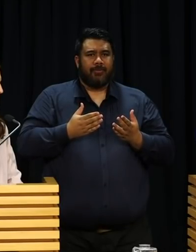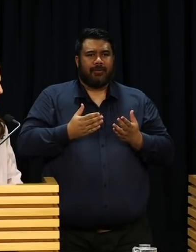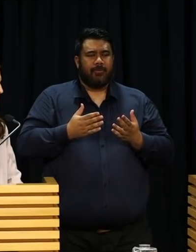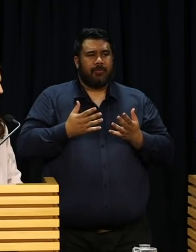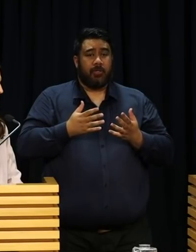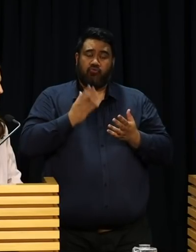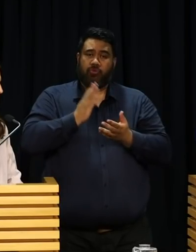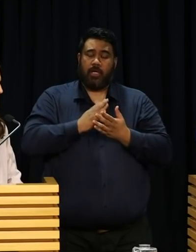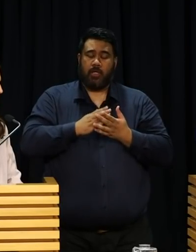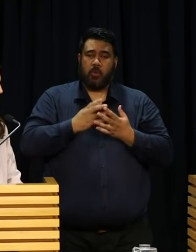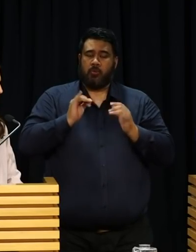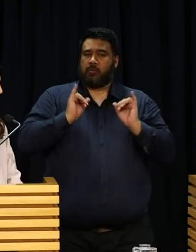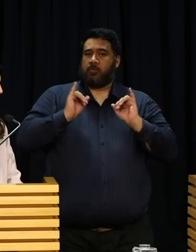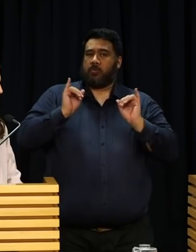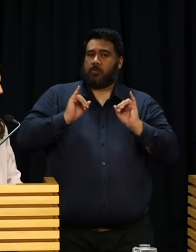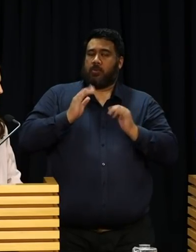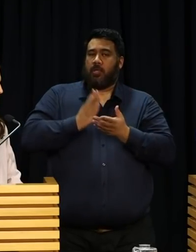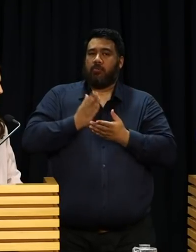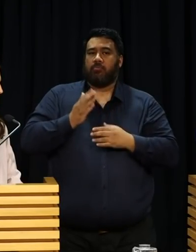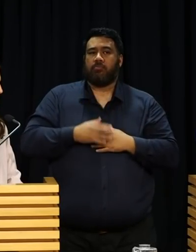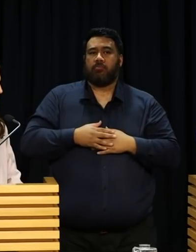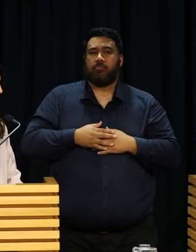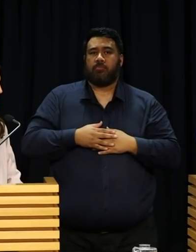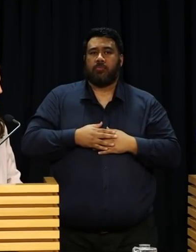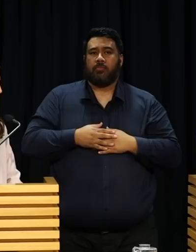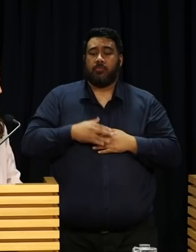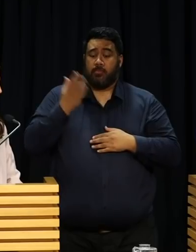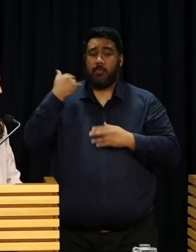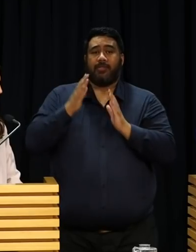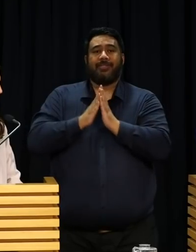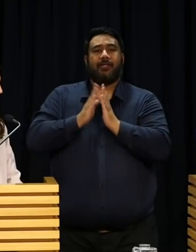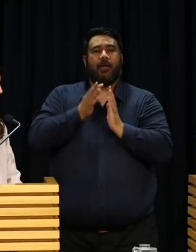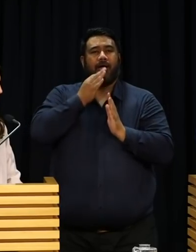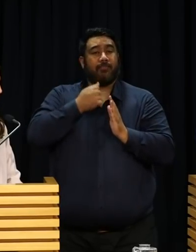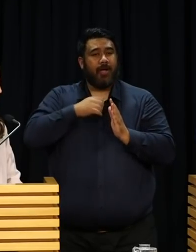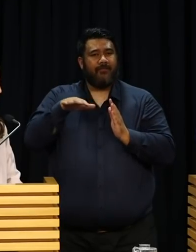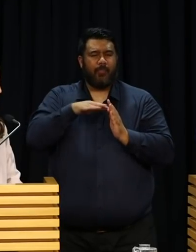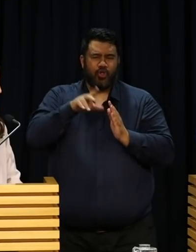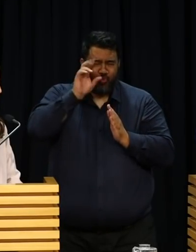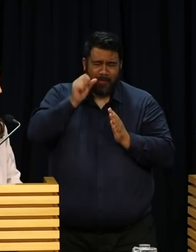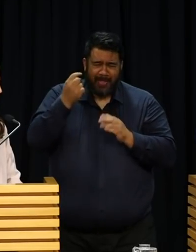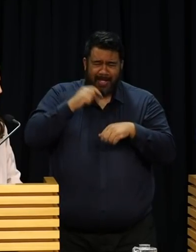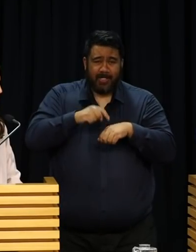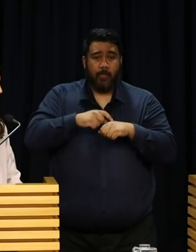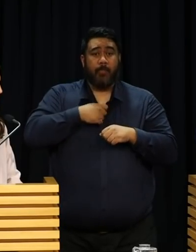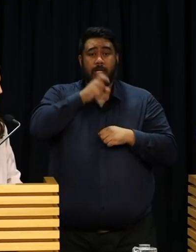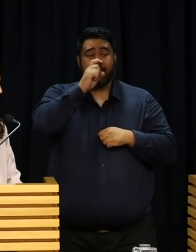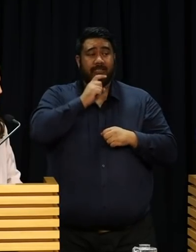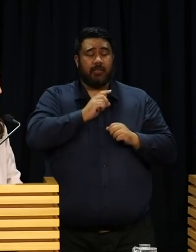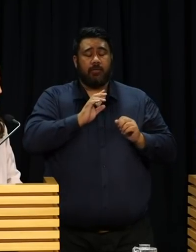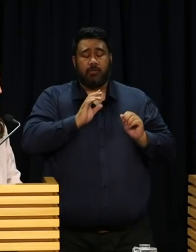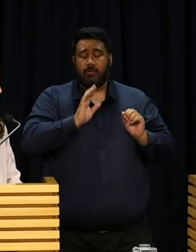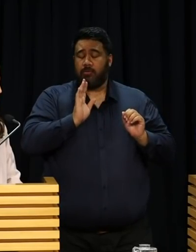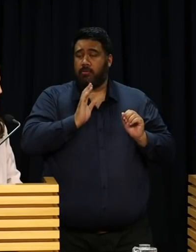quite traumatised. I've asked my families on Sunday, what memories do they have? I've had sisters said, oh my